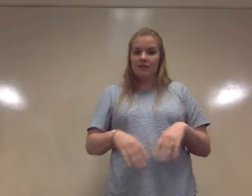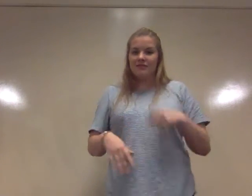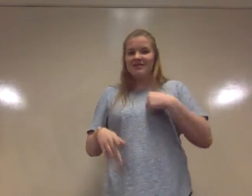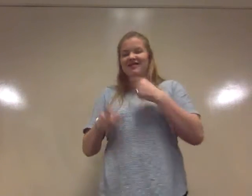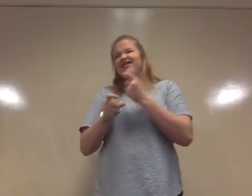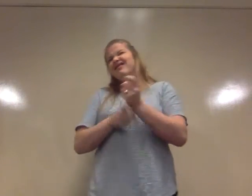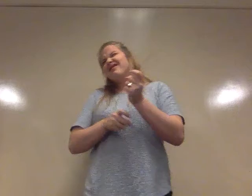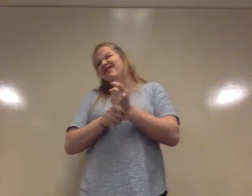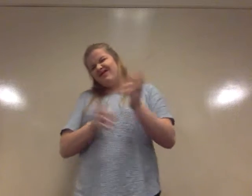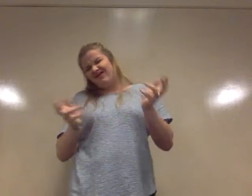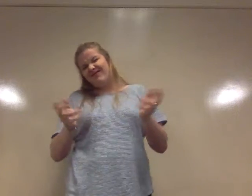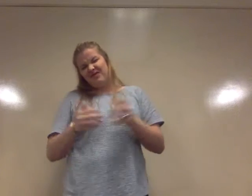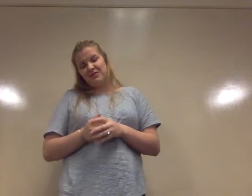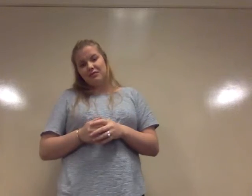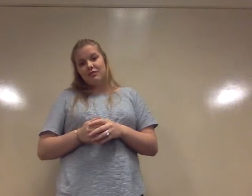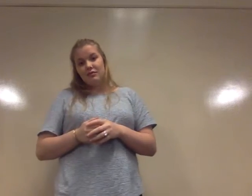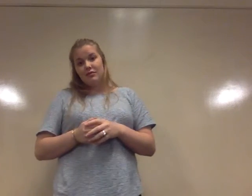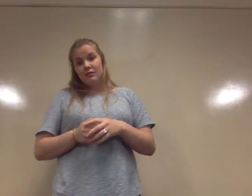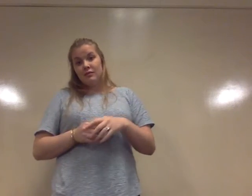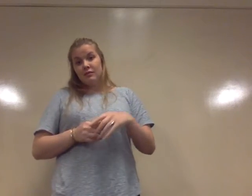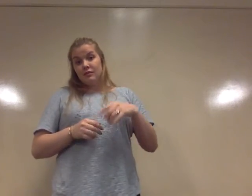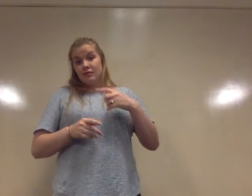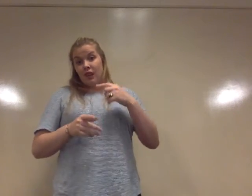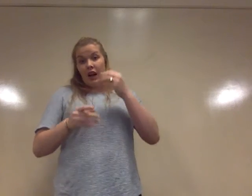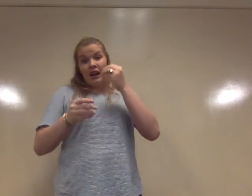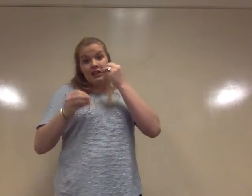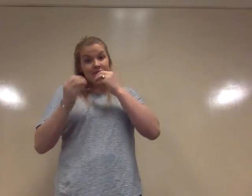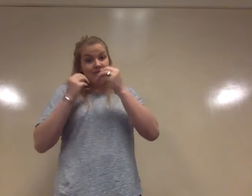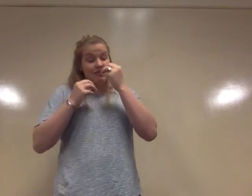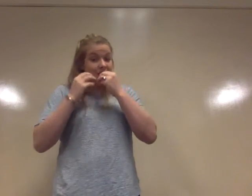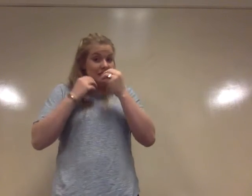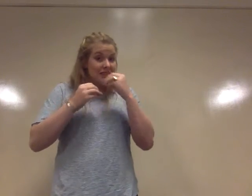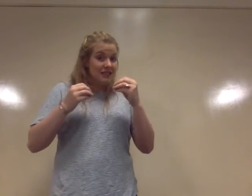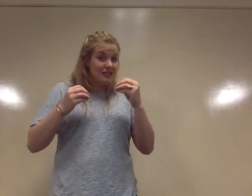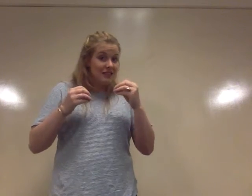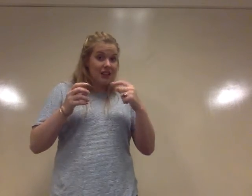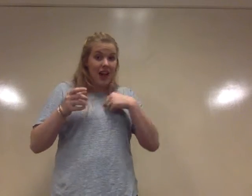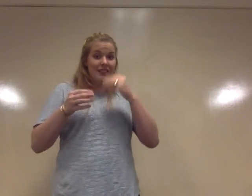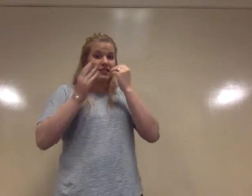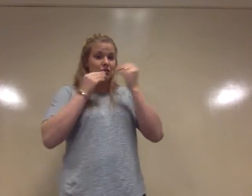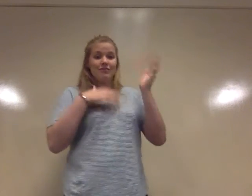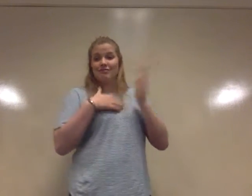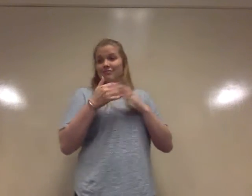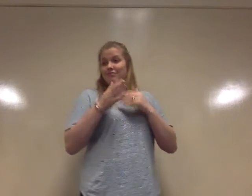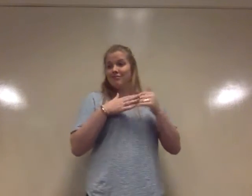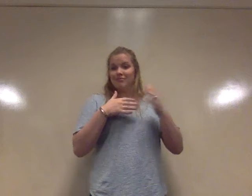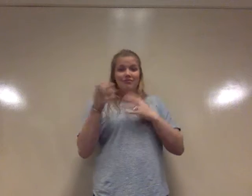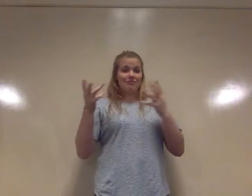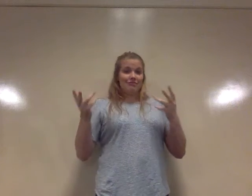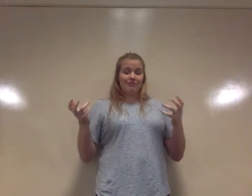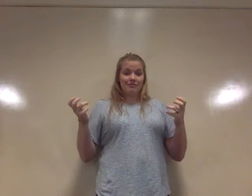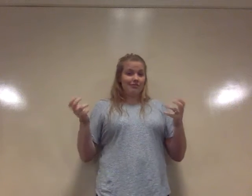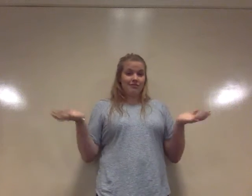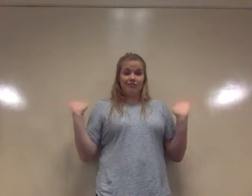with me is, I don't eat to live, I live to eat. And my whole life, I ate whatever I wanted. In 2004, doctors